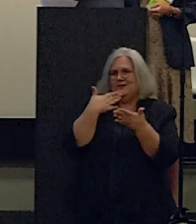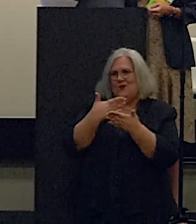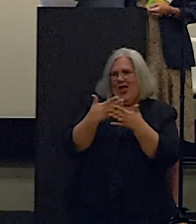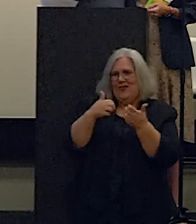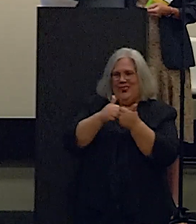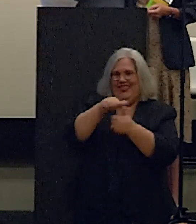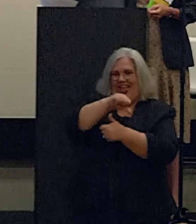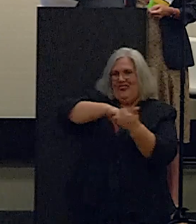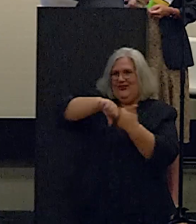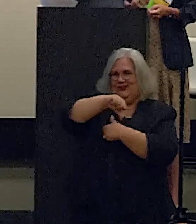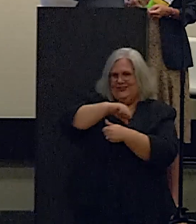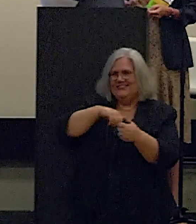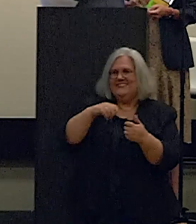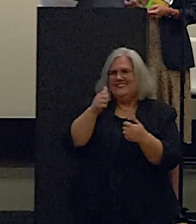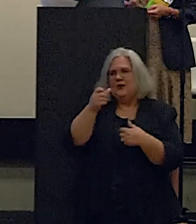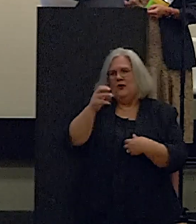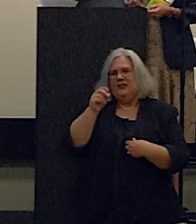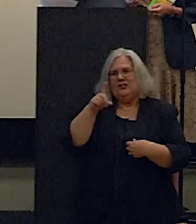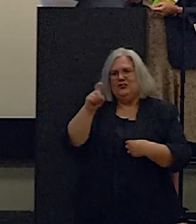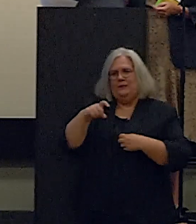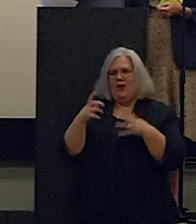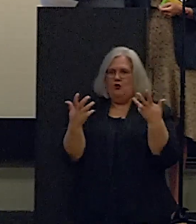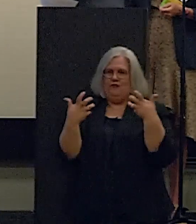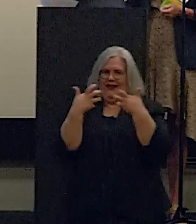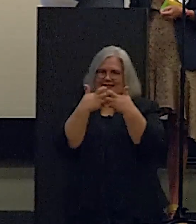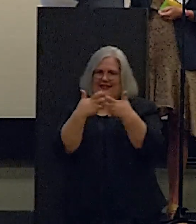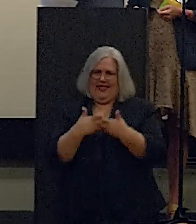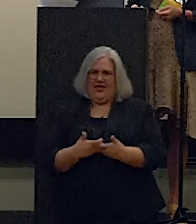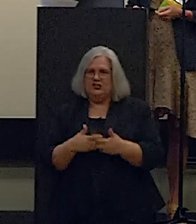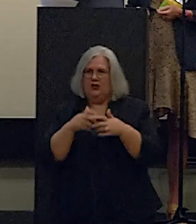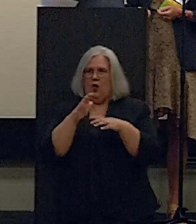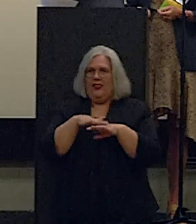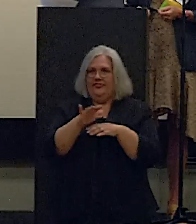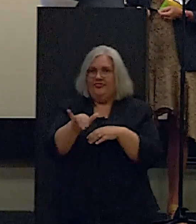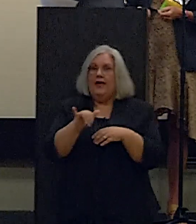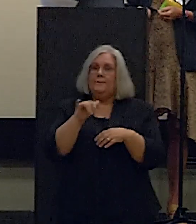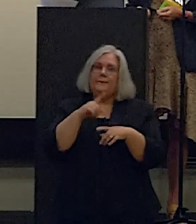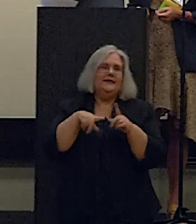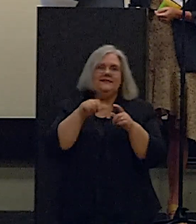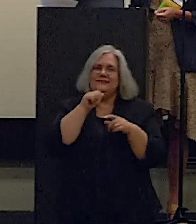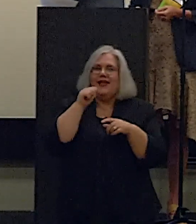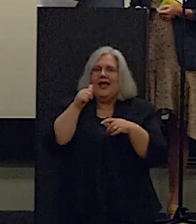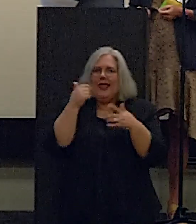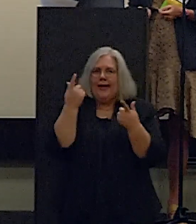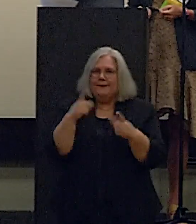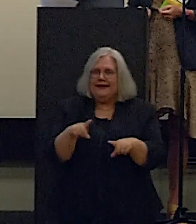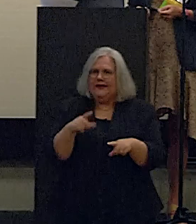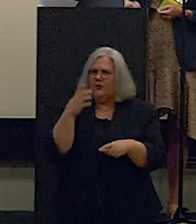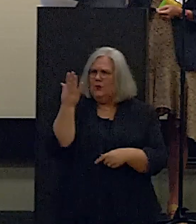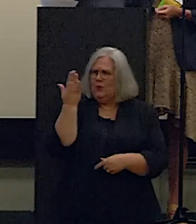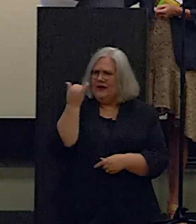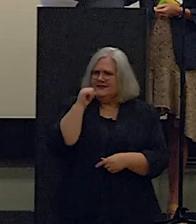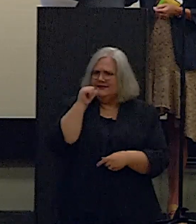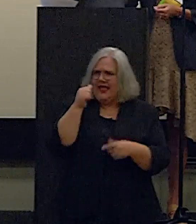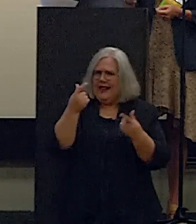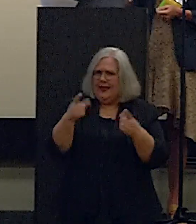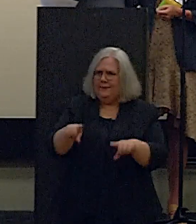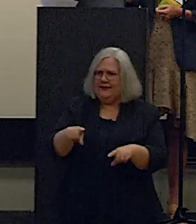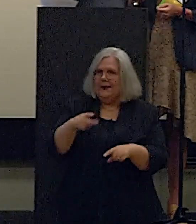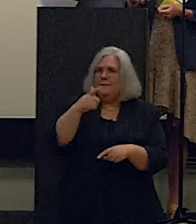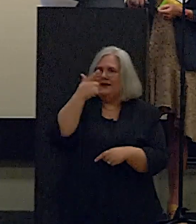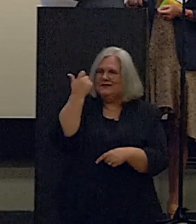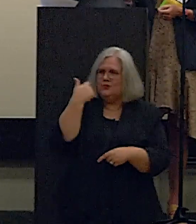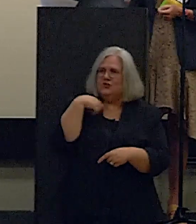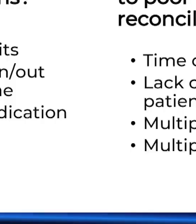should be a reconciliation on that too. But it's not happening. And why is it not happening? Because we're talking